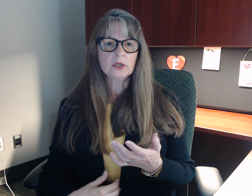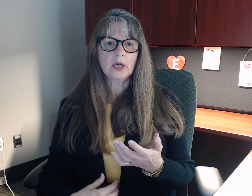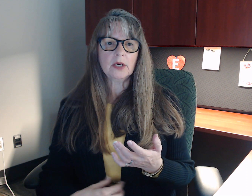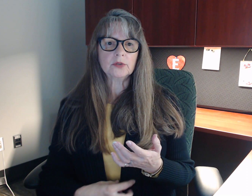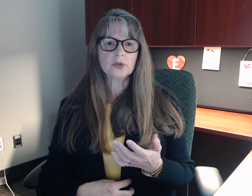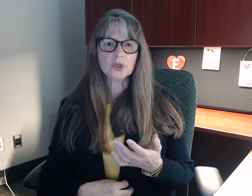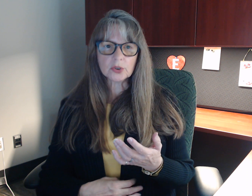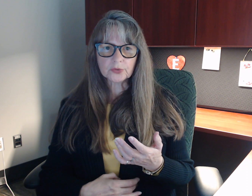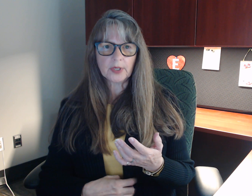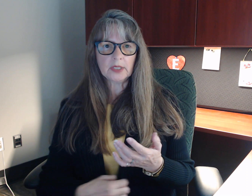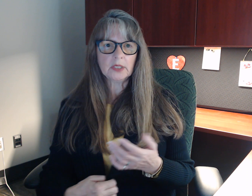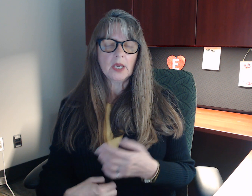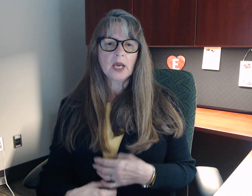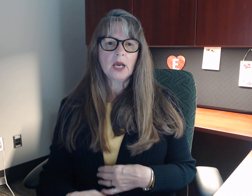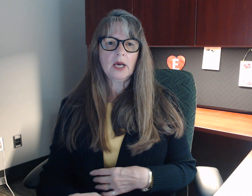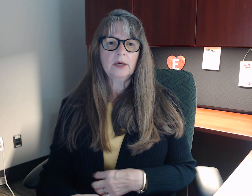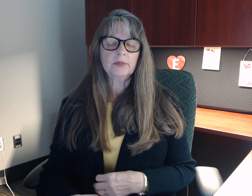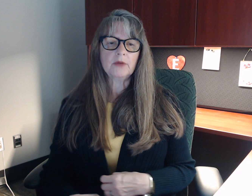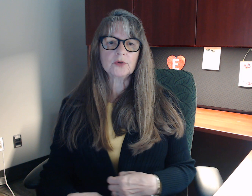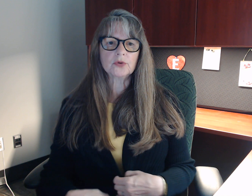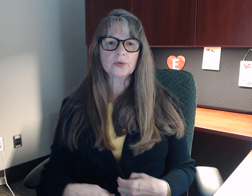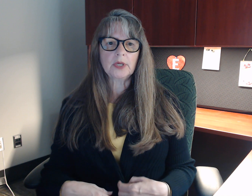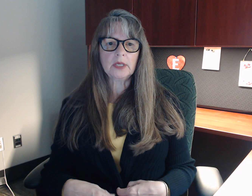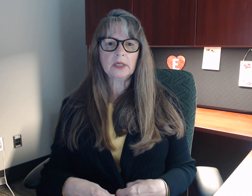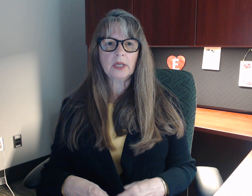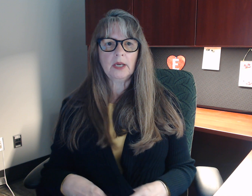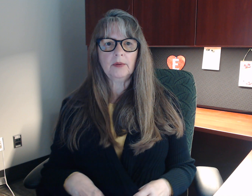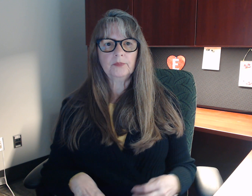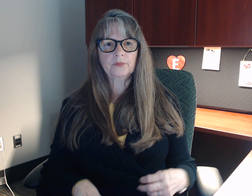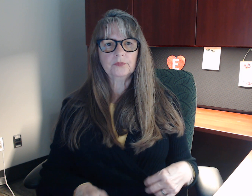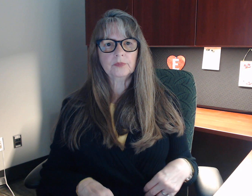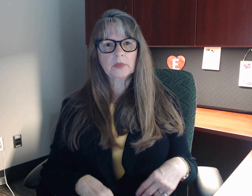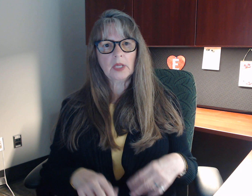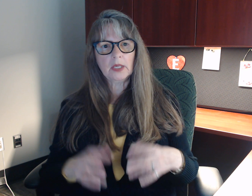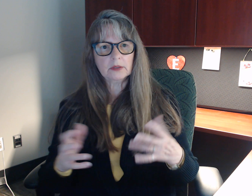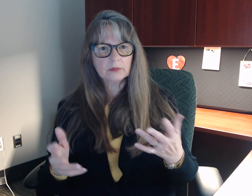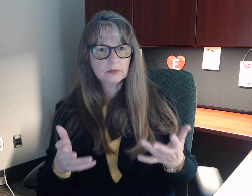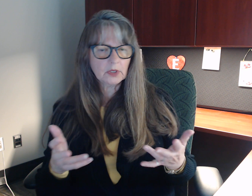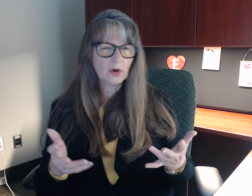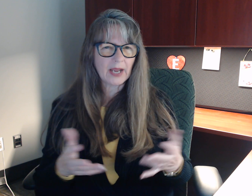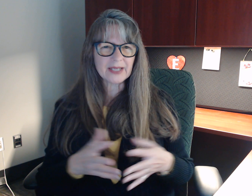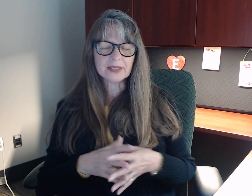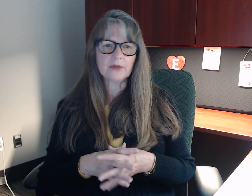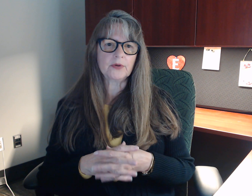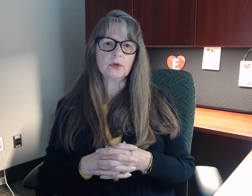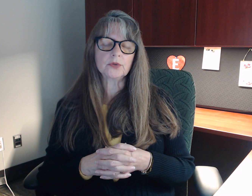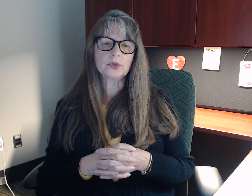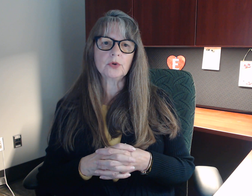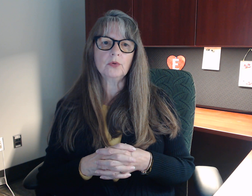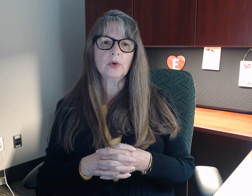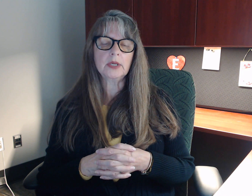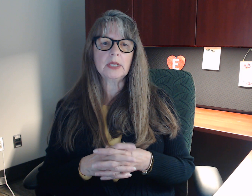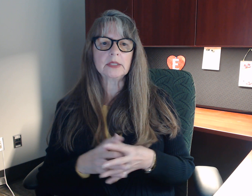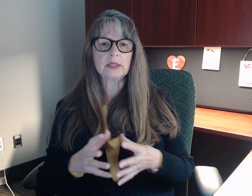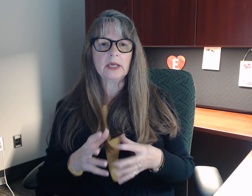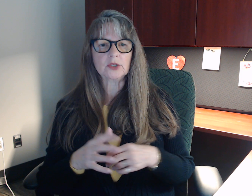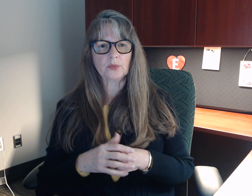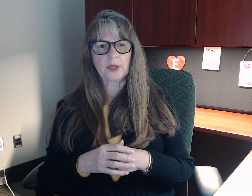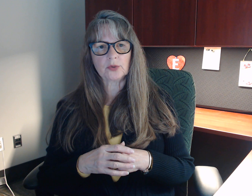to children, deaf children, and I guess deaf adults too, is the